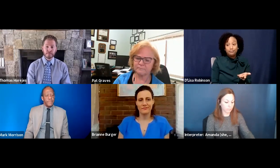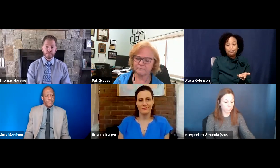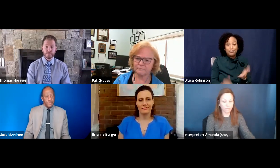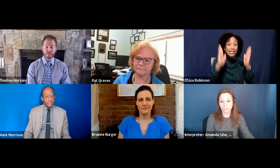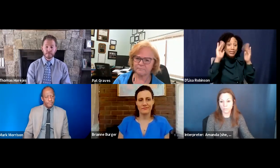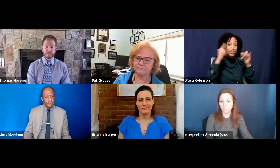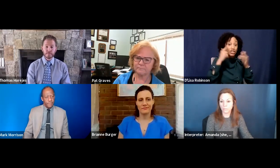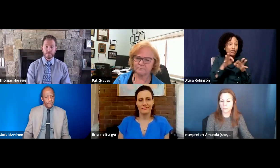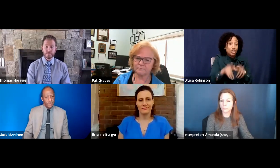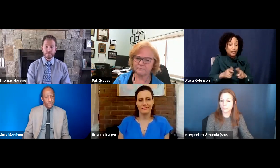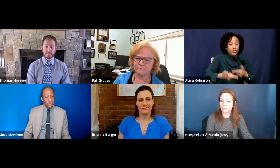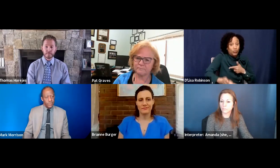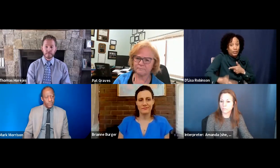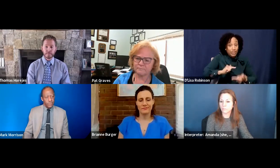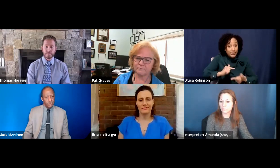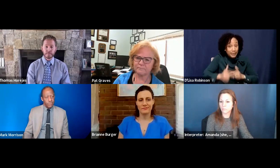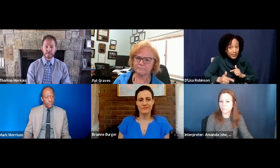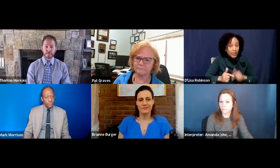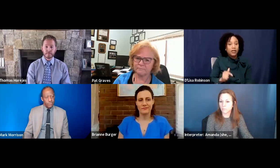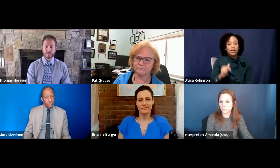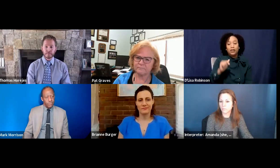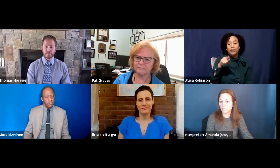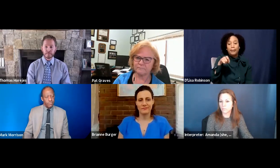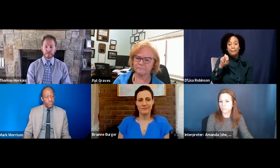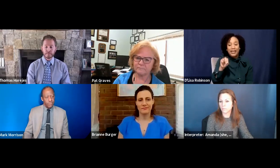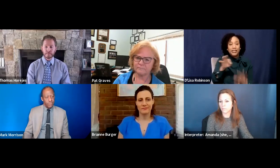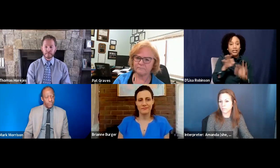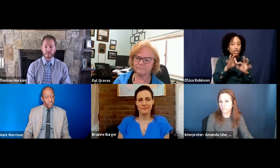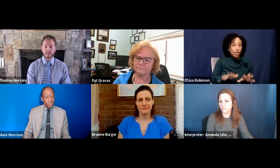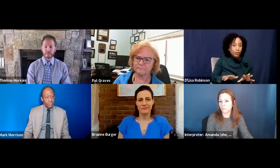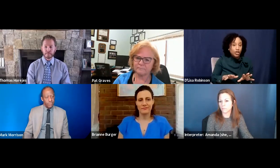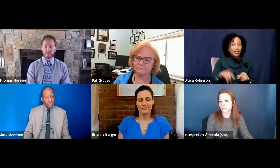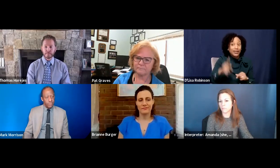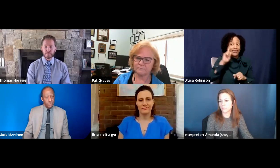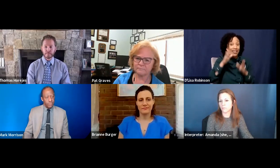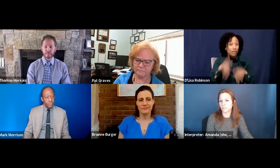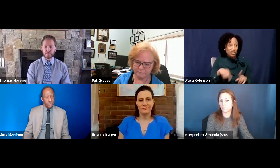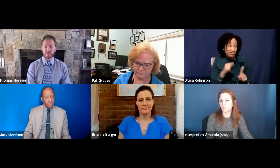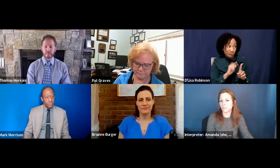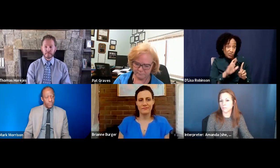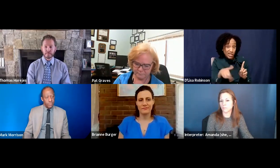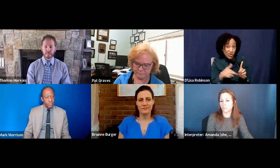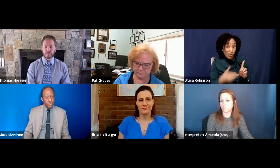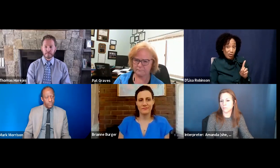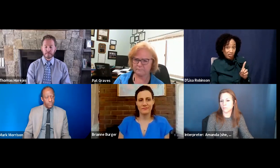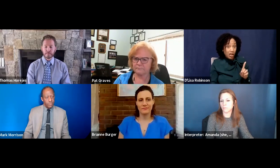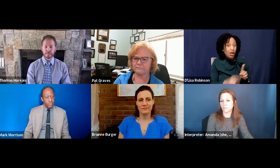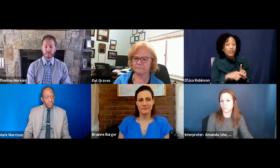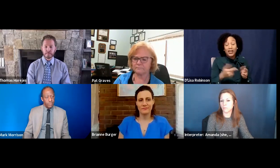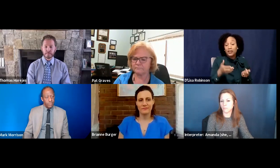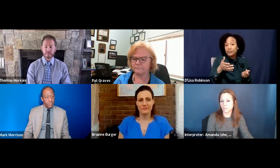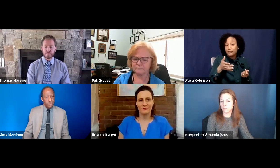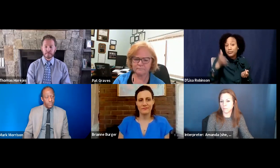as they can work with the team to engage. And there will also be conversations about expectations for interpreters switching between